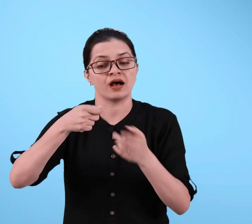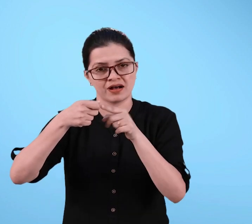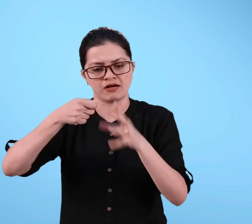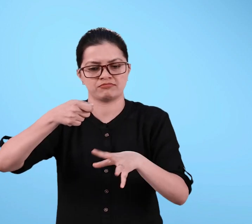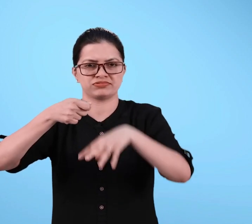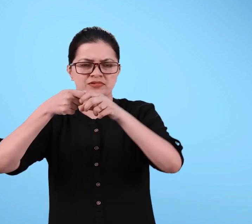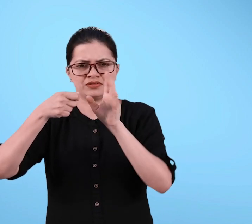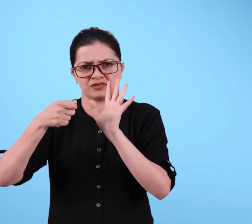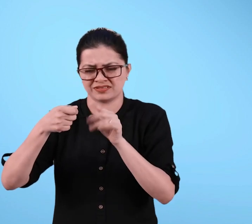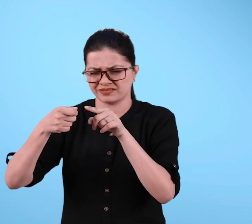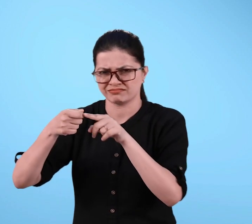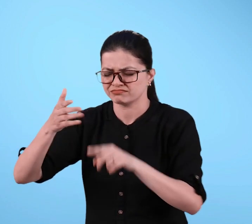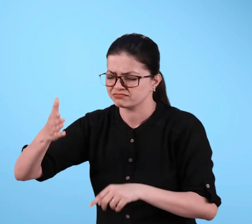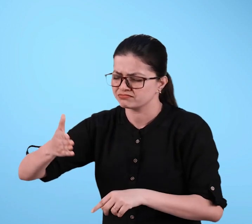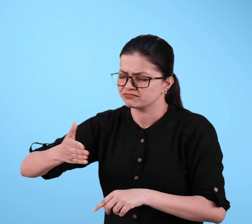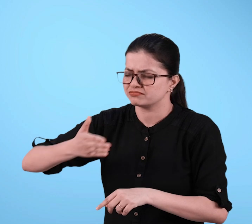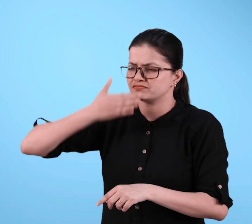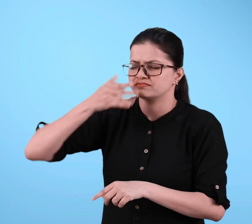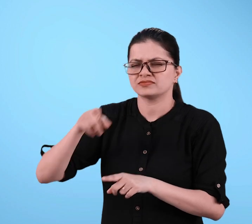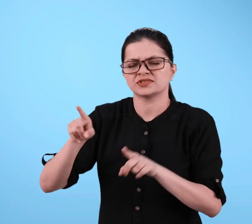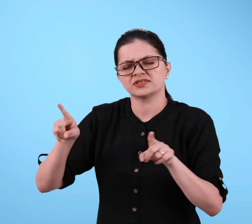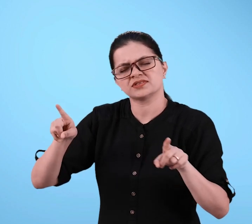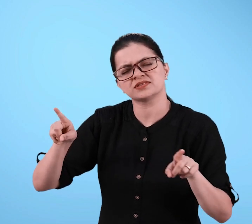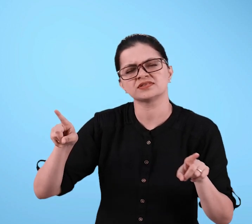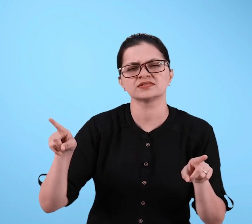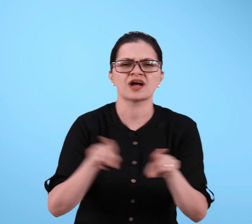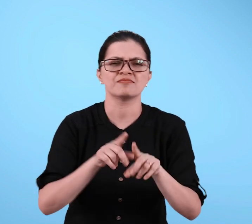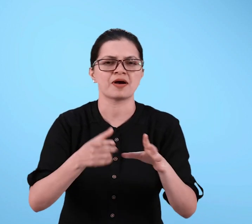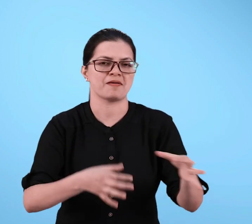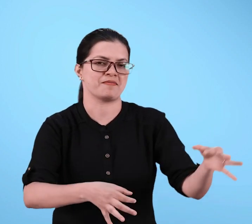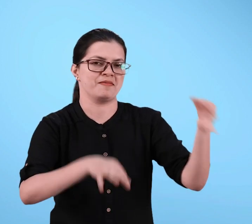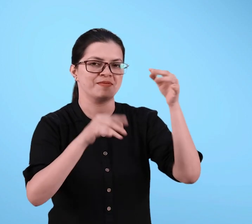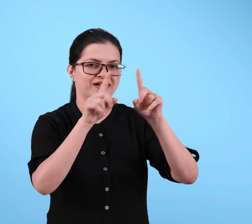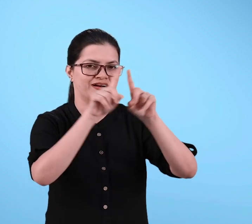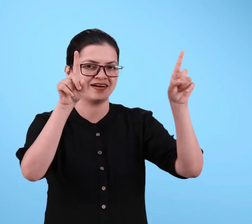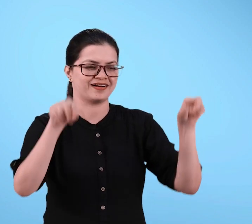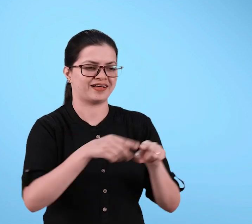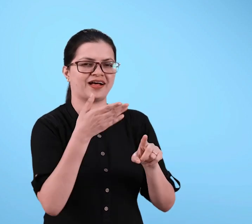Start. The burning yarns gives an odor similar to burning paper.